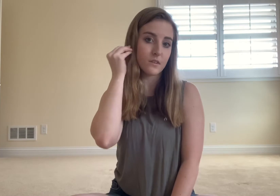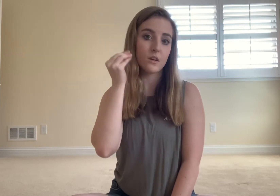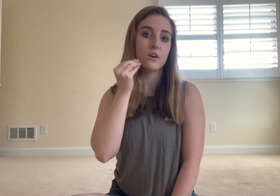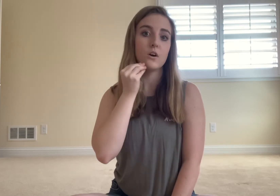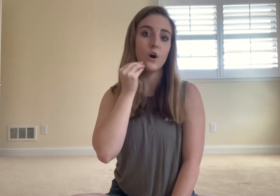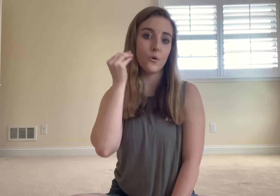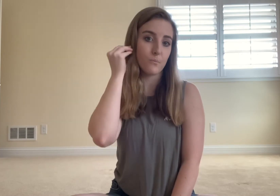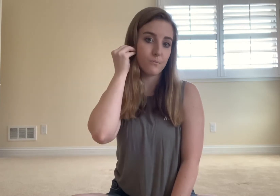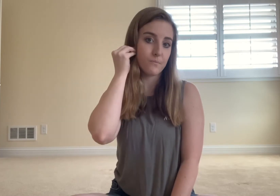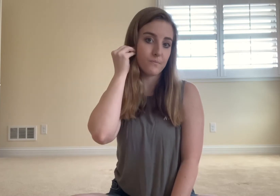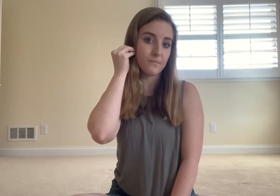Home.